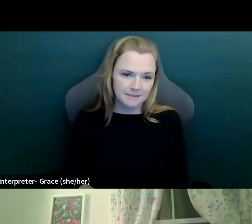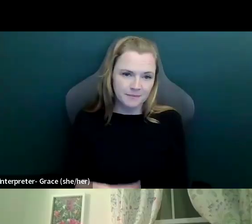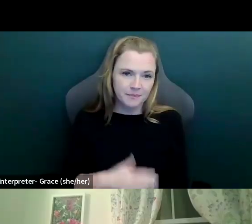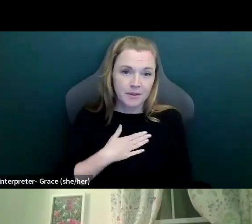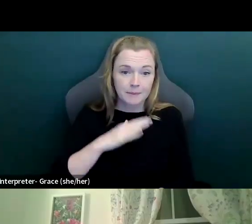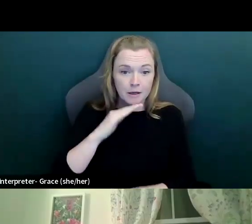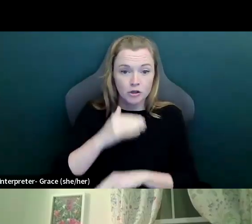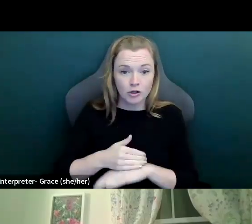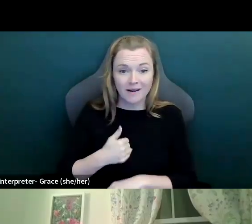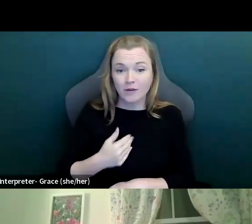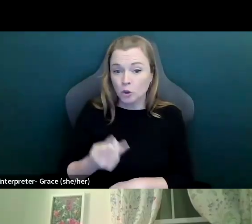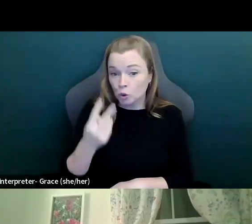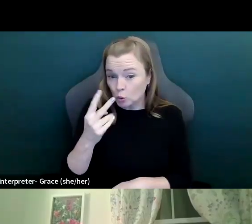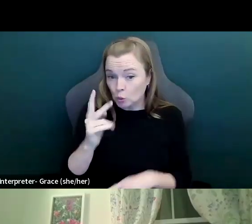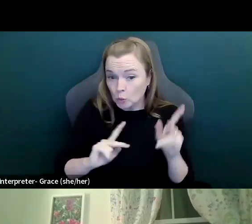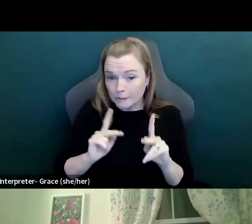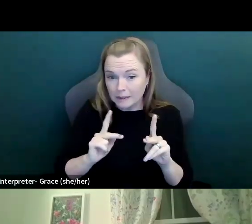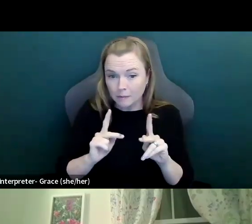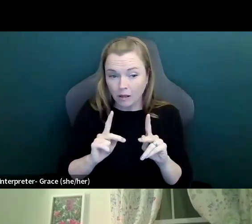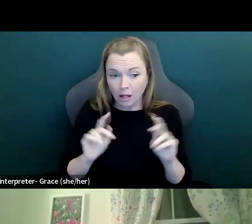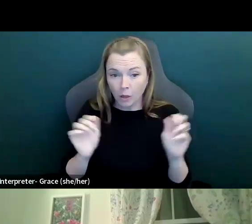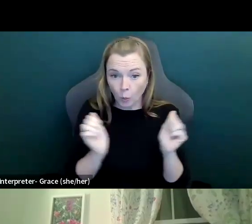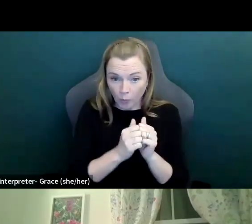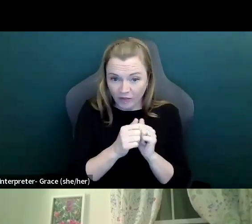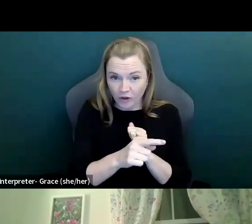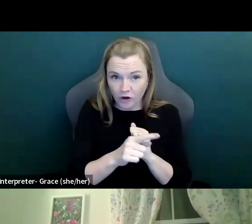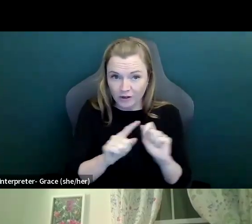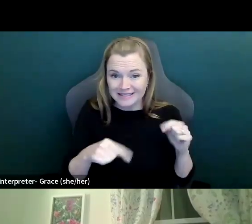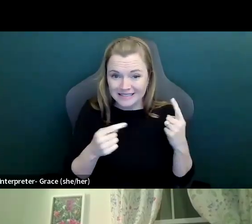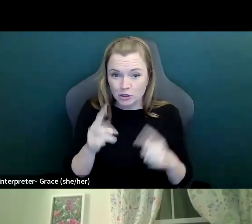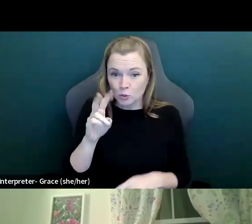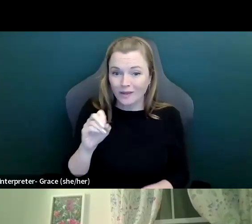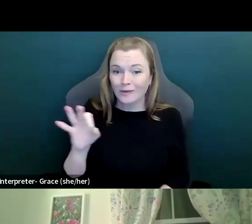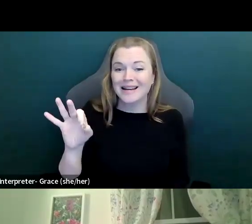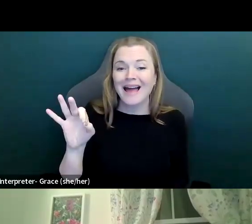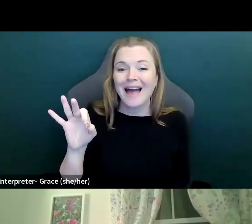has had 2 people who have been with her since 2009.